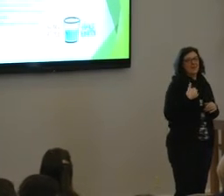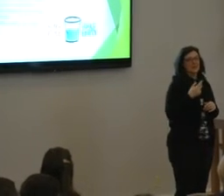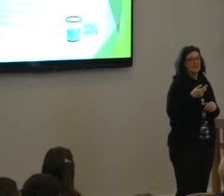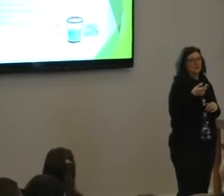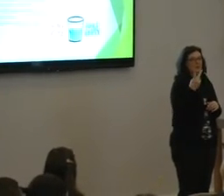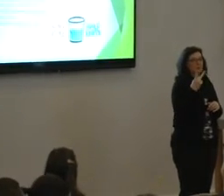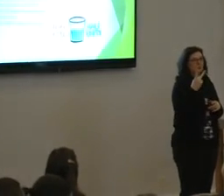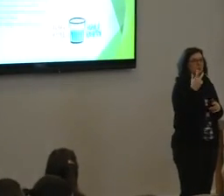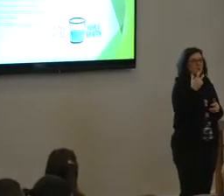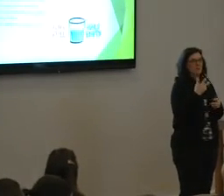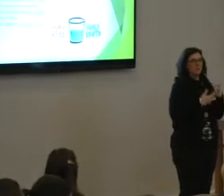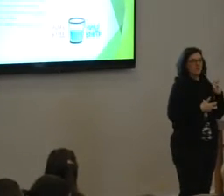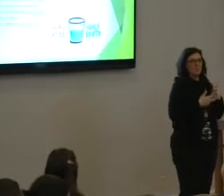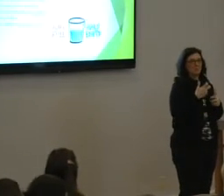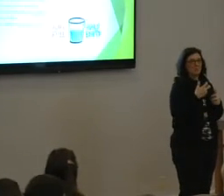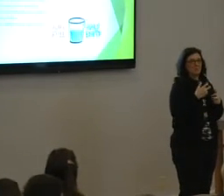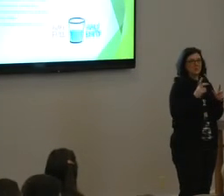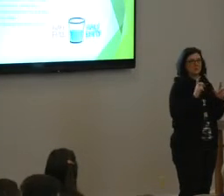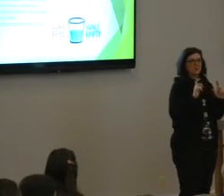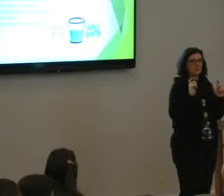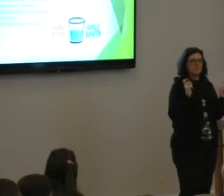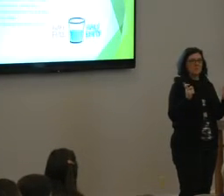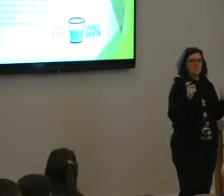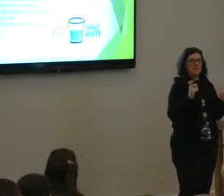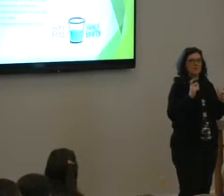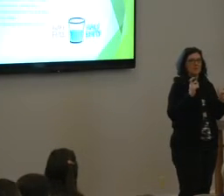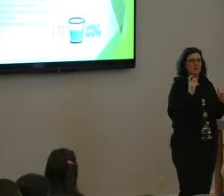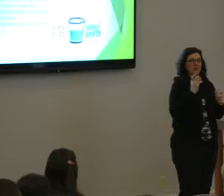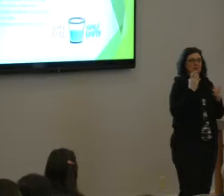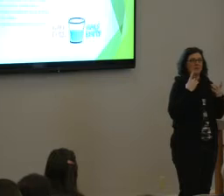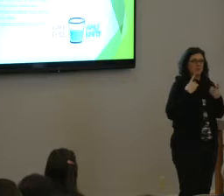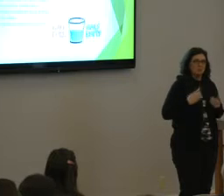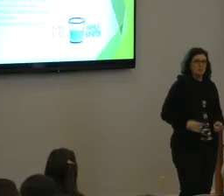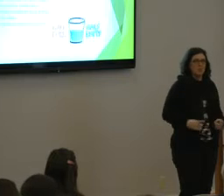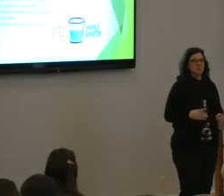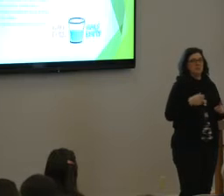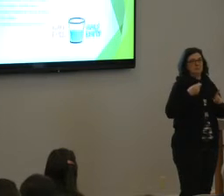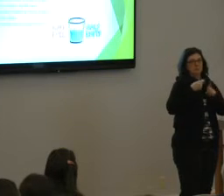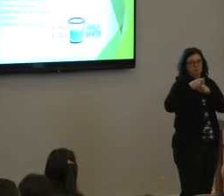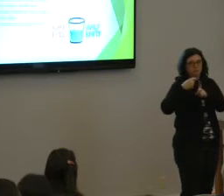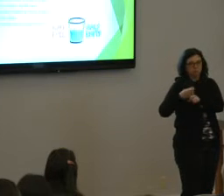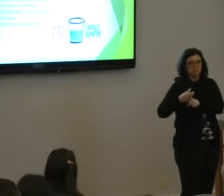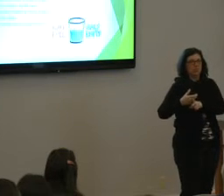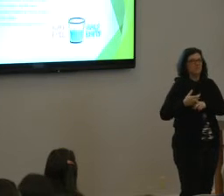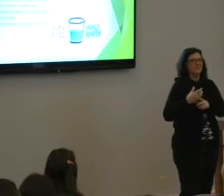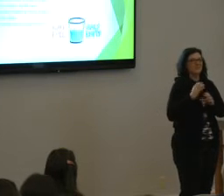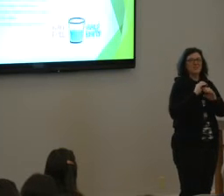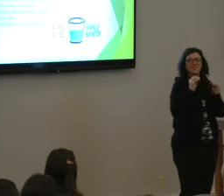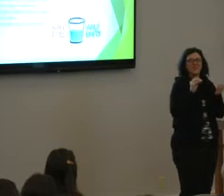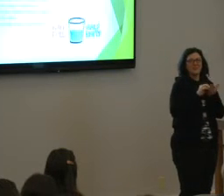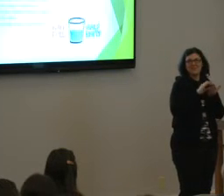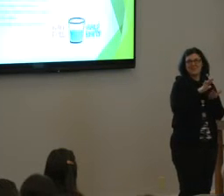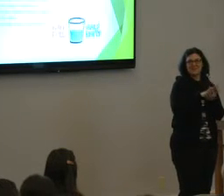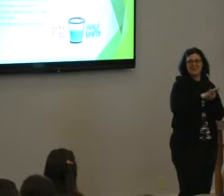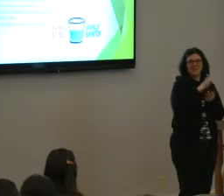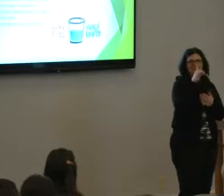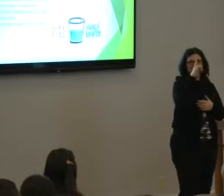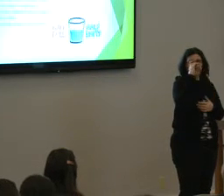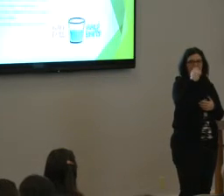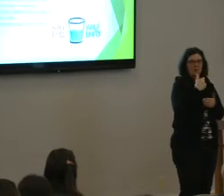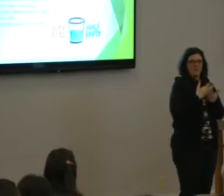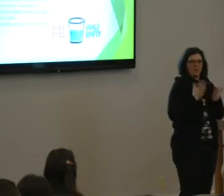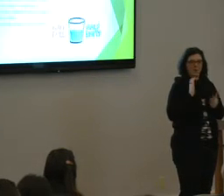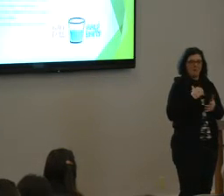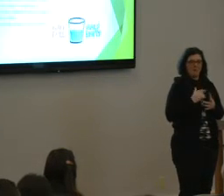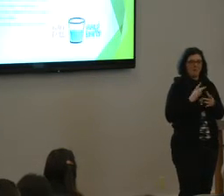episodes of a major clinical depression." Way, way down. Nobody ever says things like that, because those may be parts of